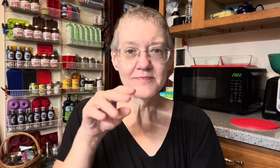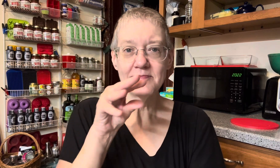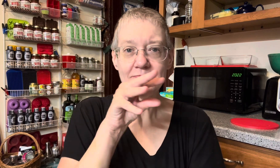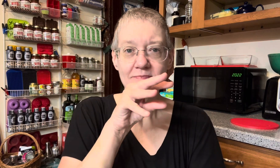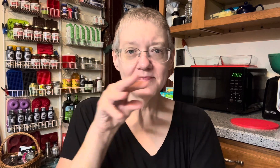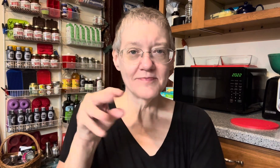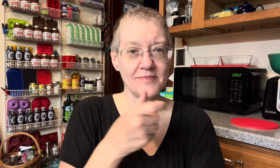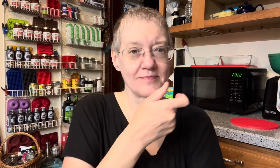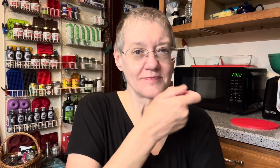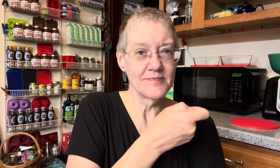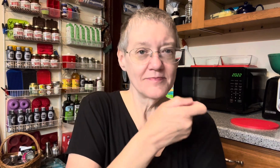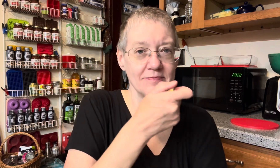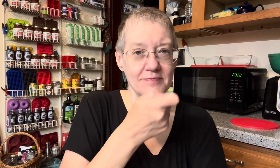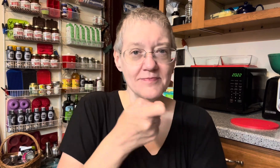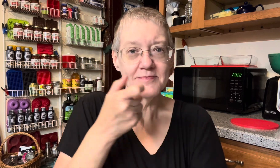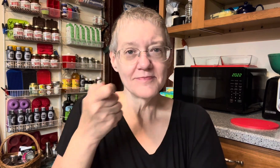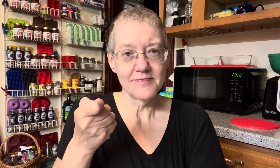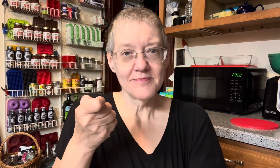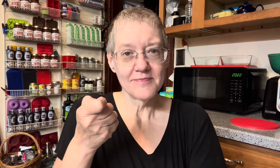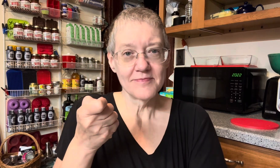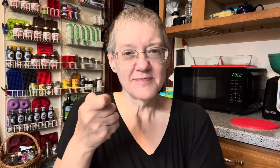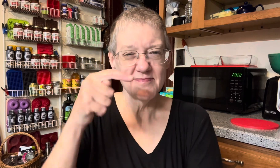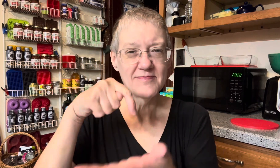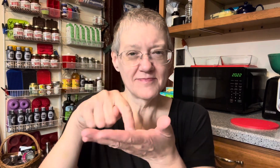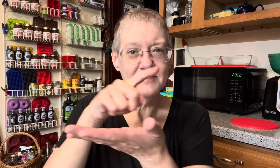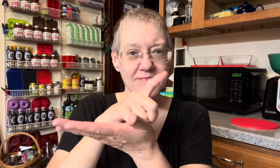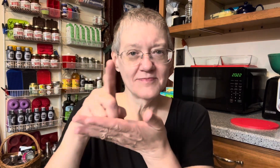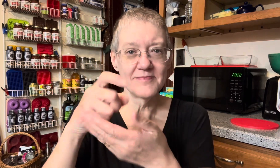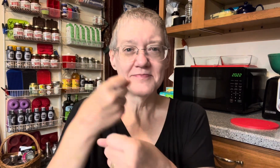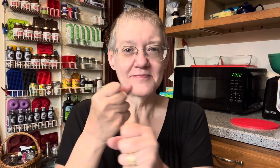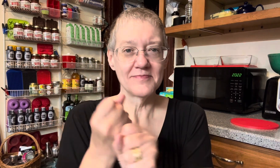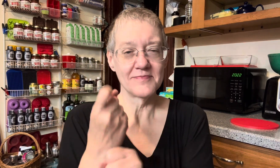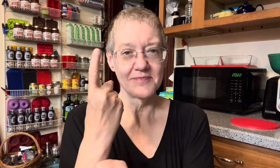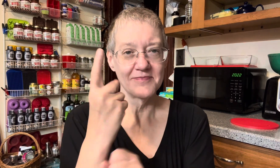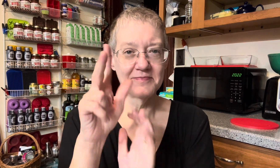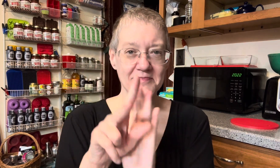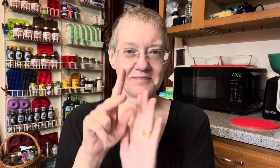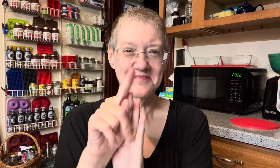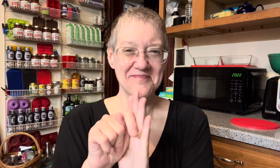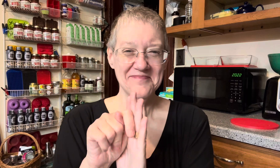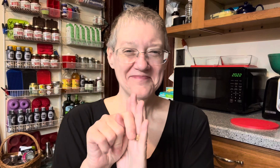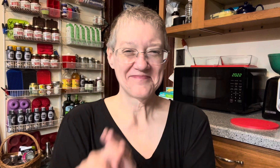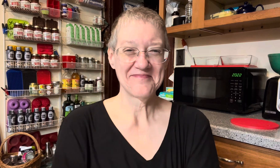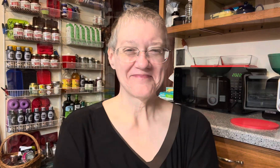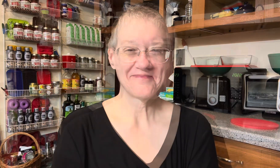food prep, so I filmed a little bit all throughout the week to be able to show you.